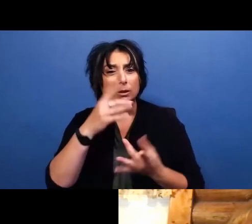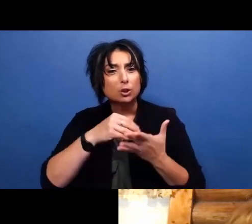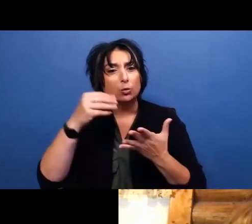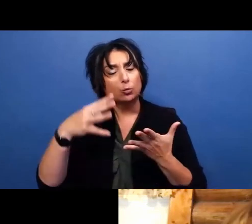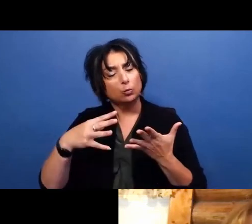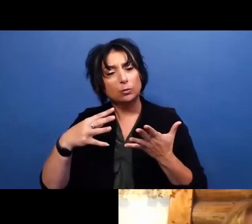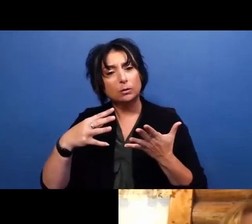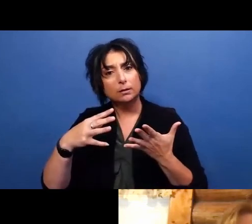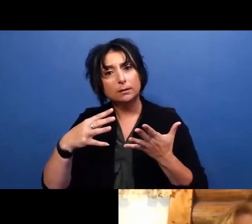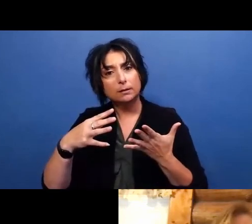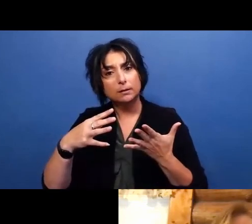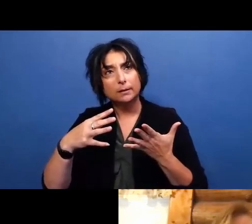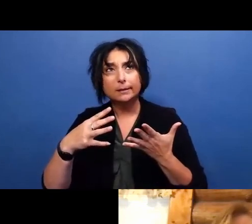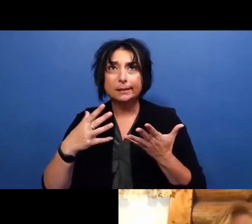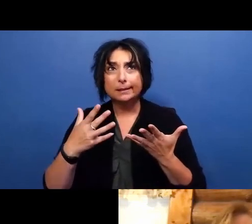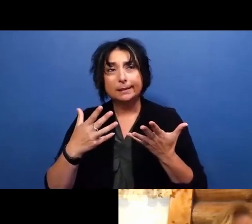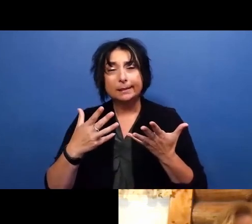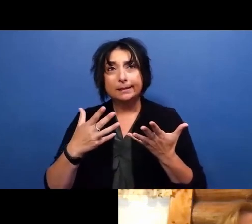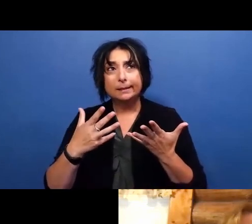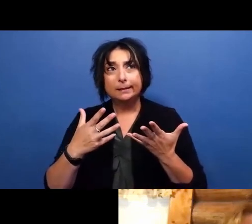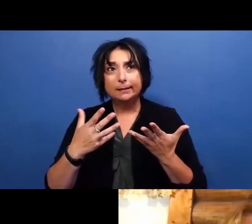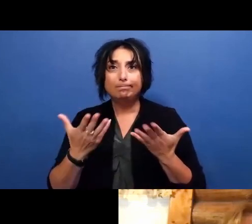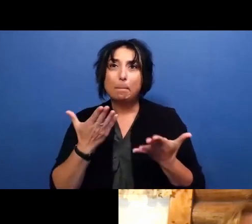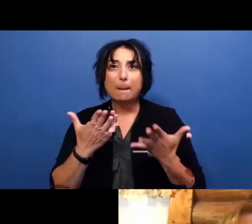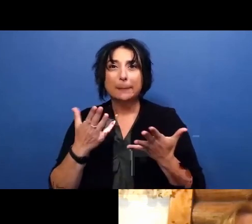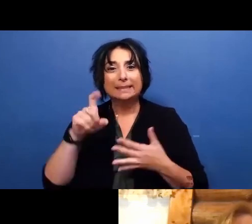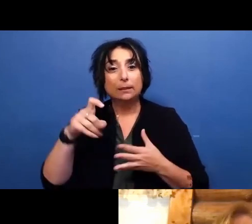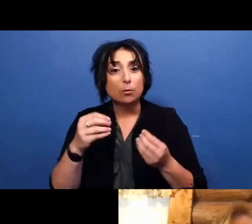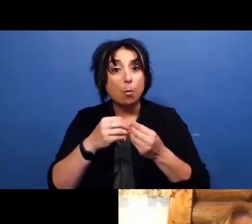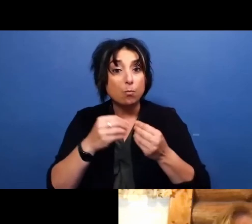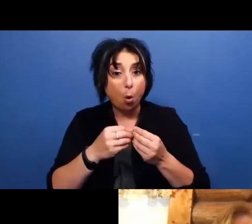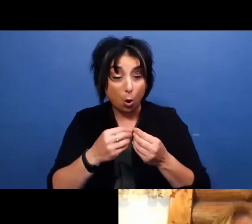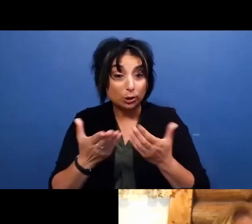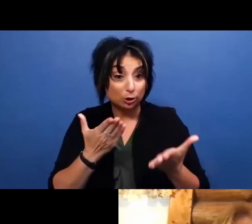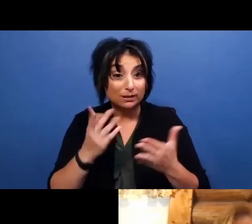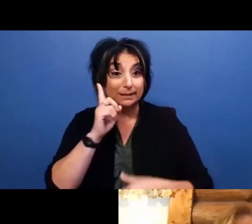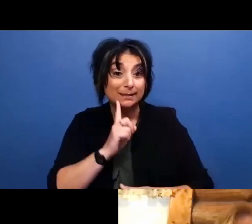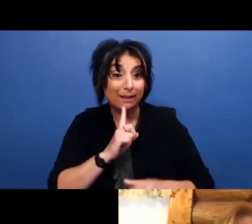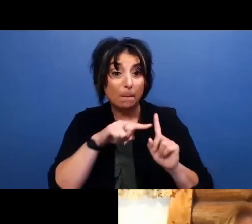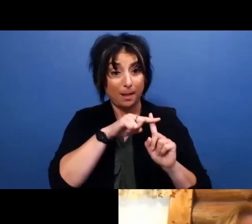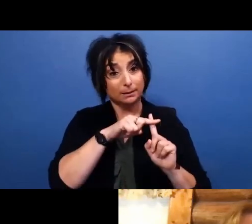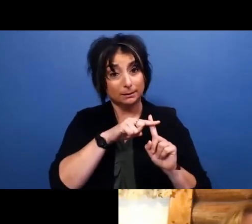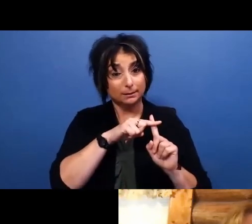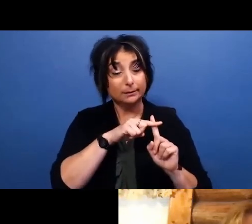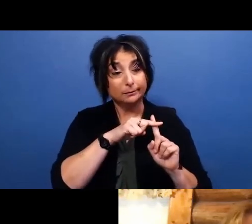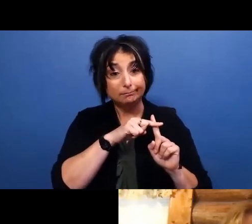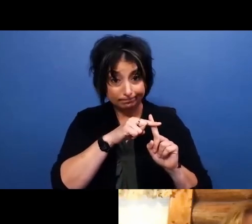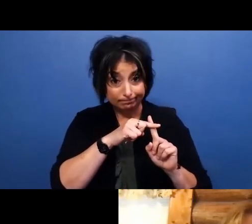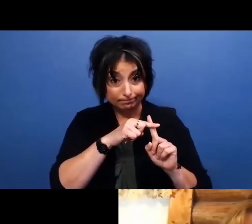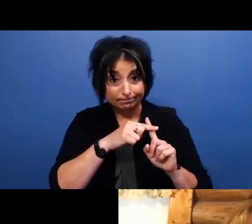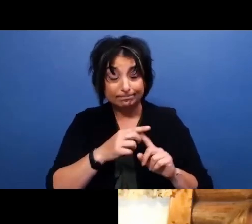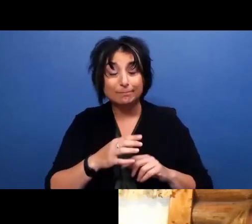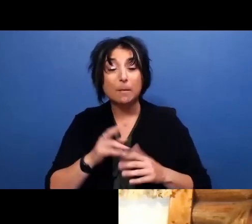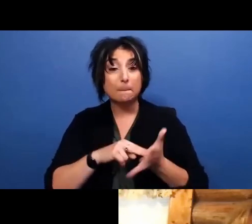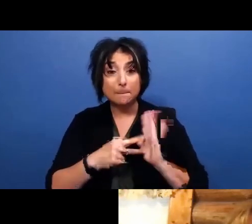needed more services. So maybe deaf plus, or students who